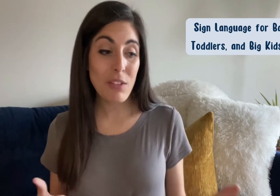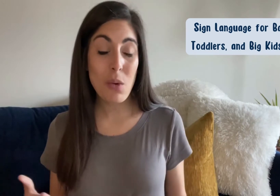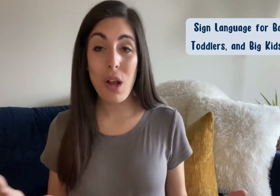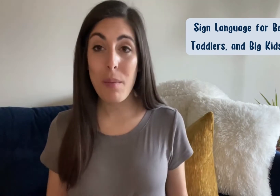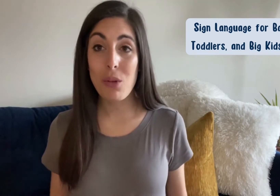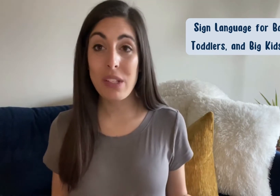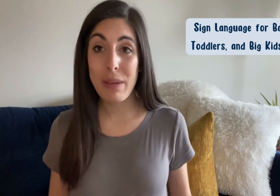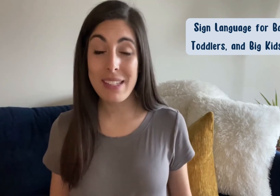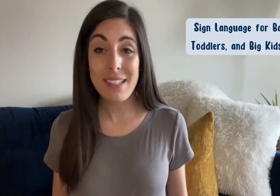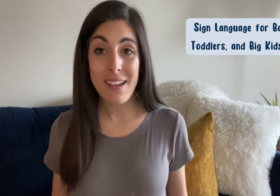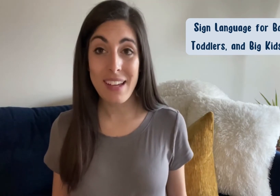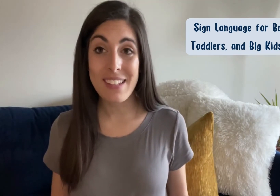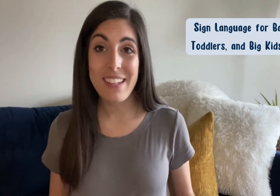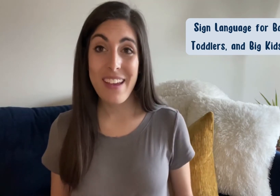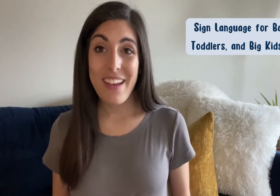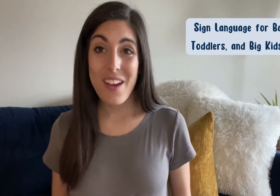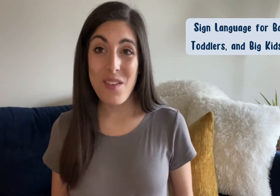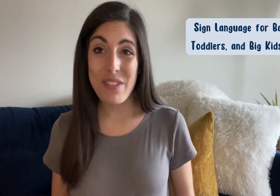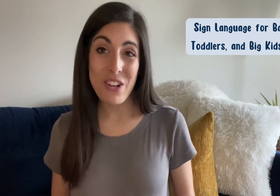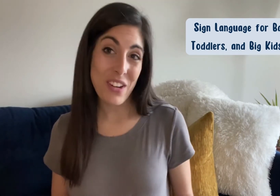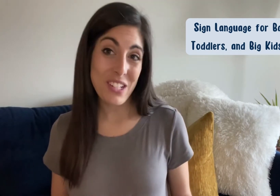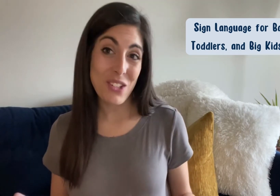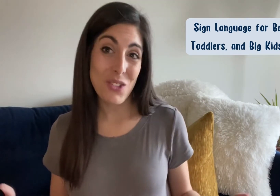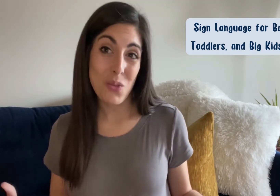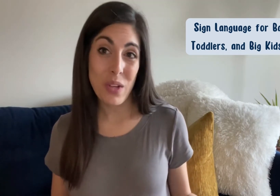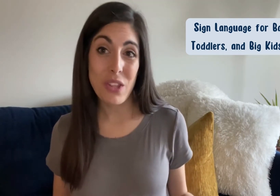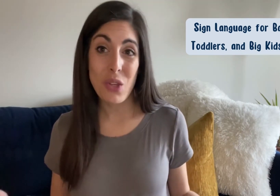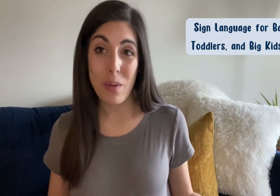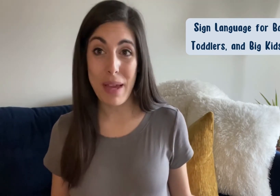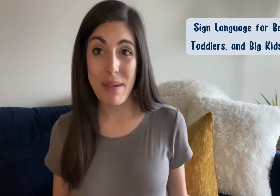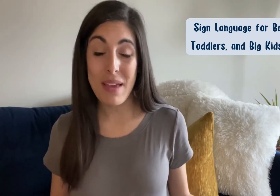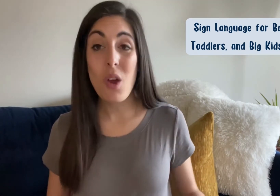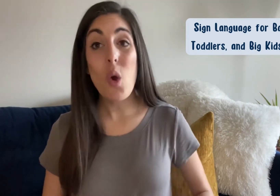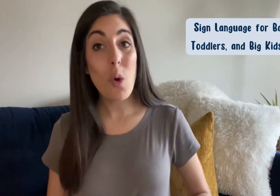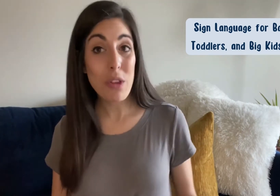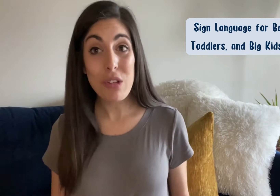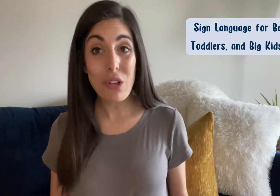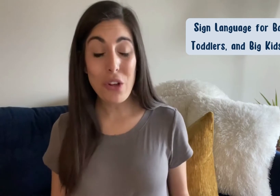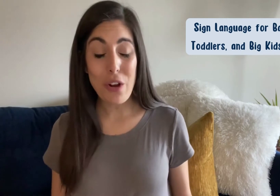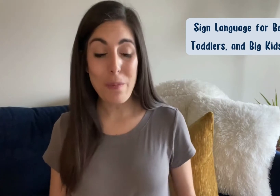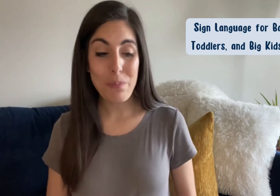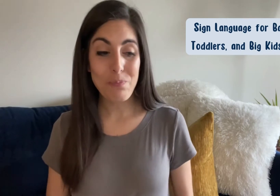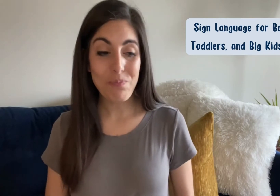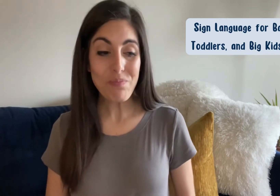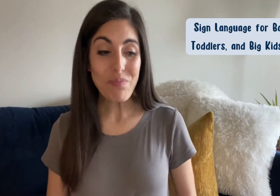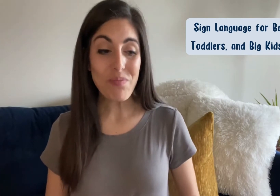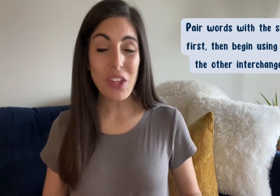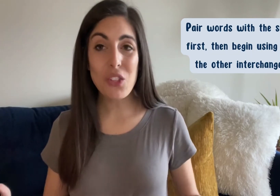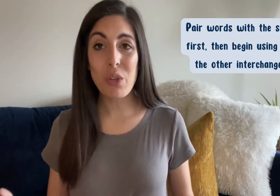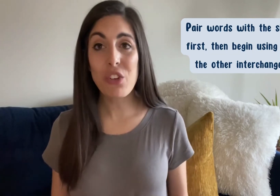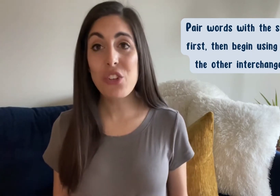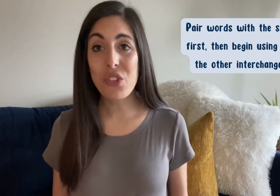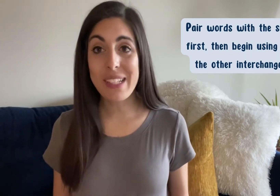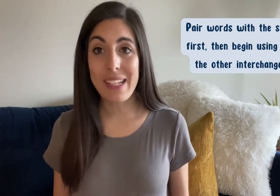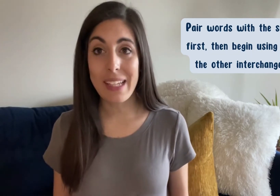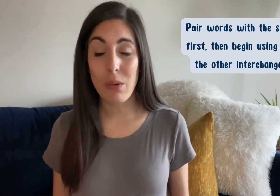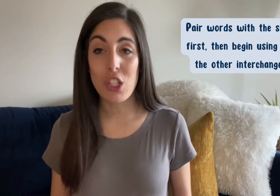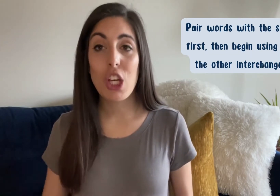you a couple basic signs that are great to use with your baby or with your little learner. So when you're introducing sign language,